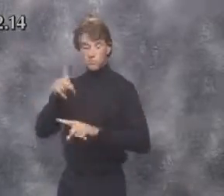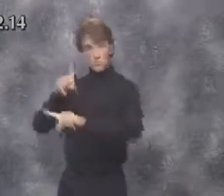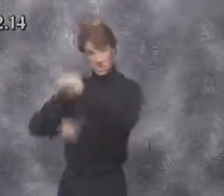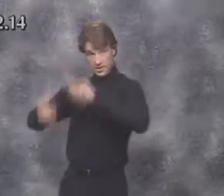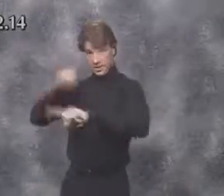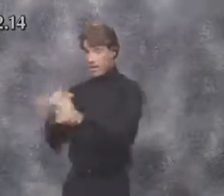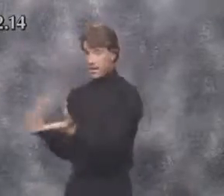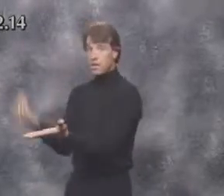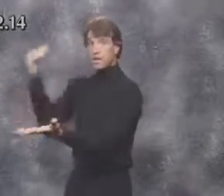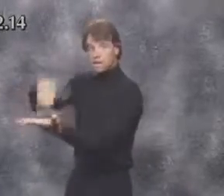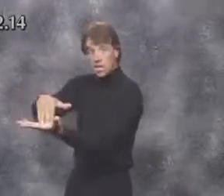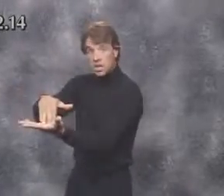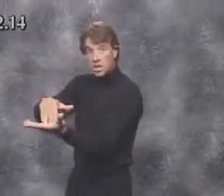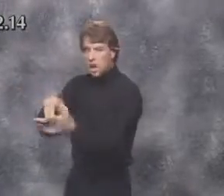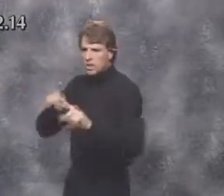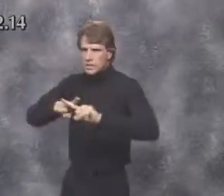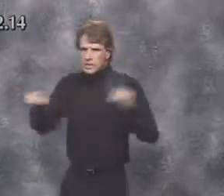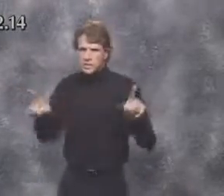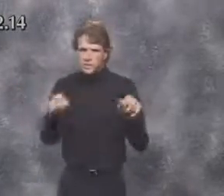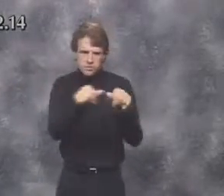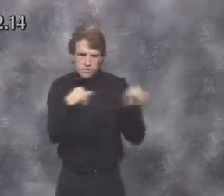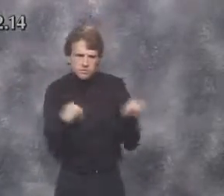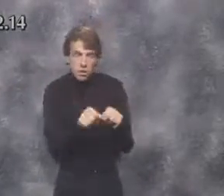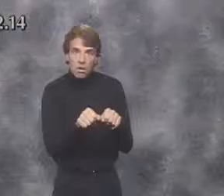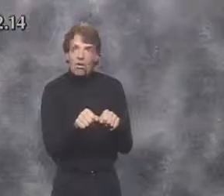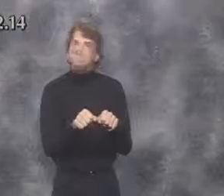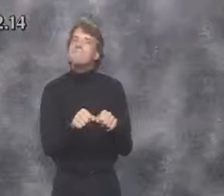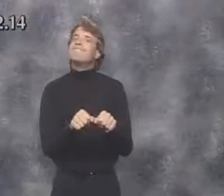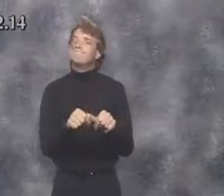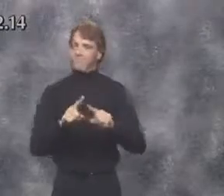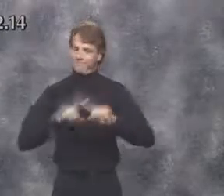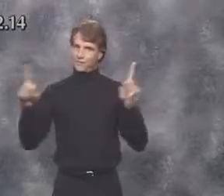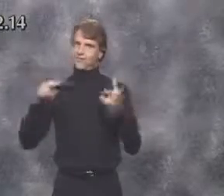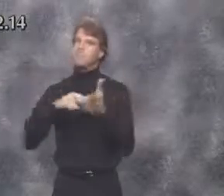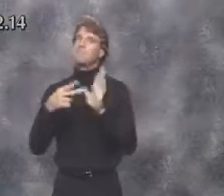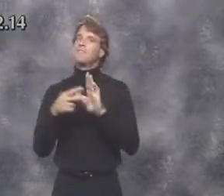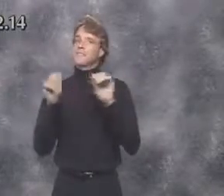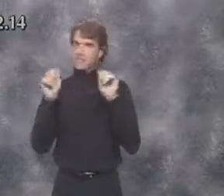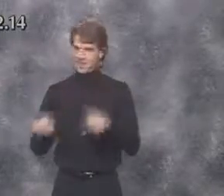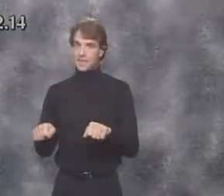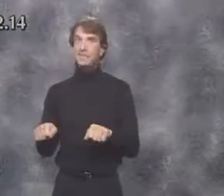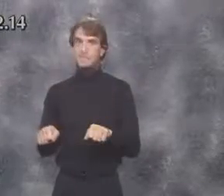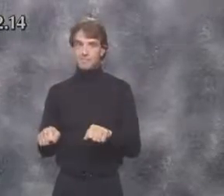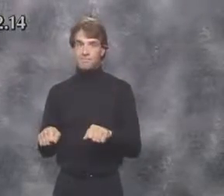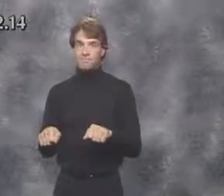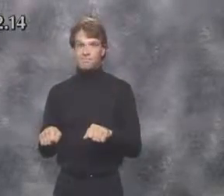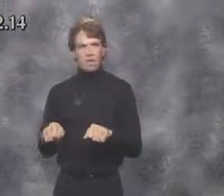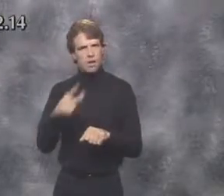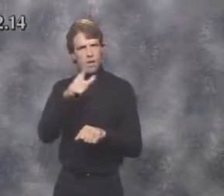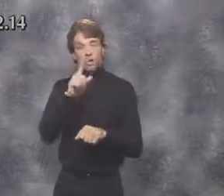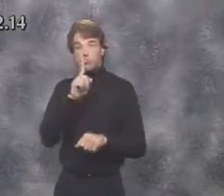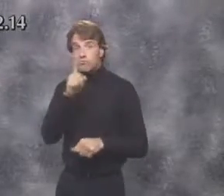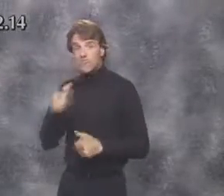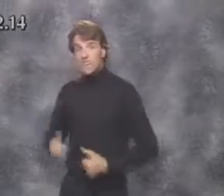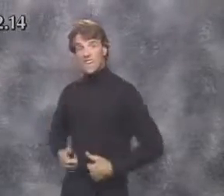And now, I would like to show you how you can modify the meaning by placing the sign in a different